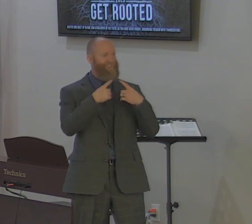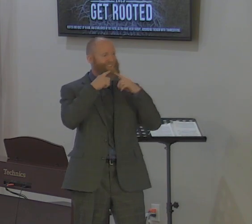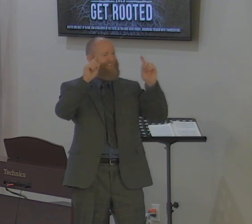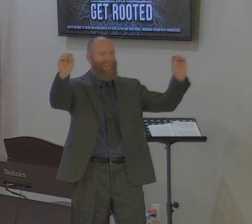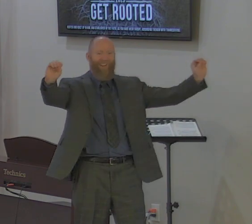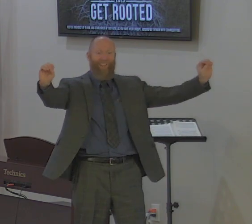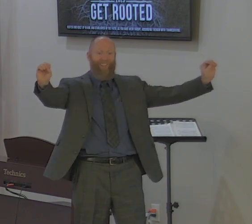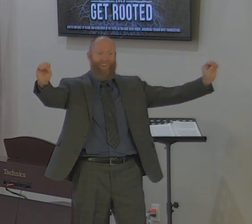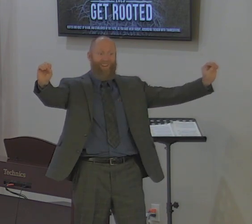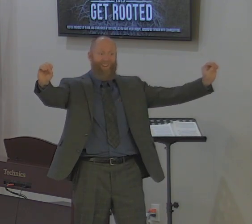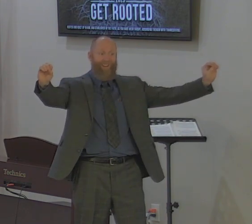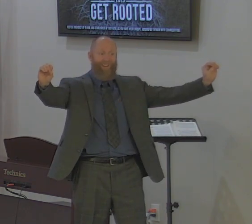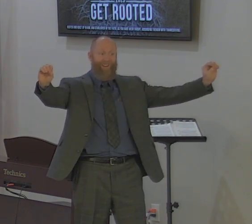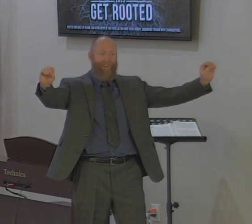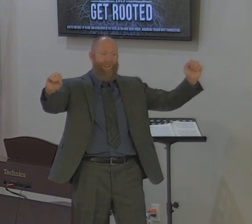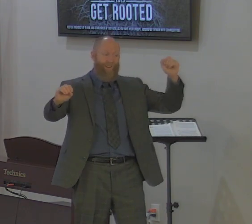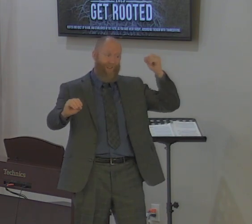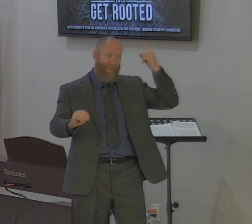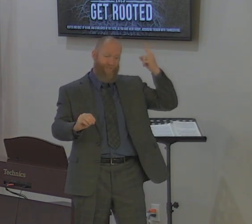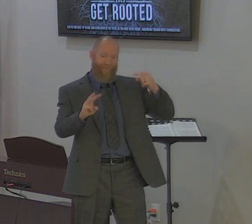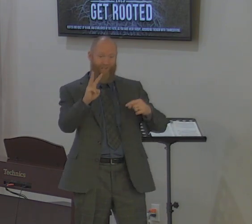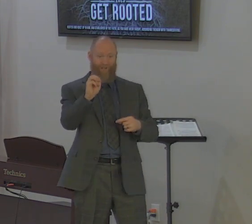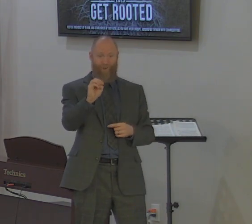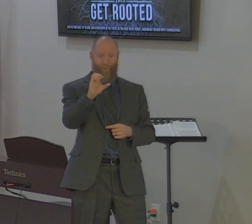Charles Wesco certainly didn't see any results.